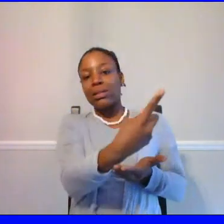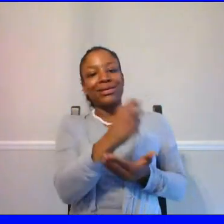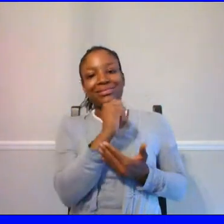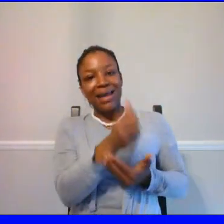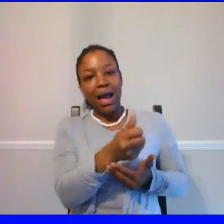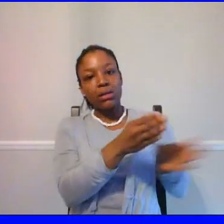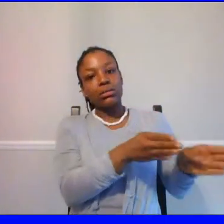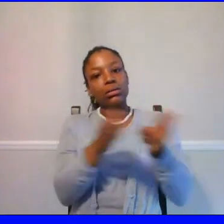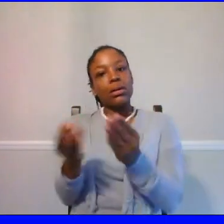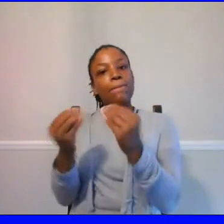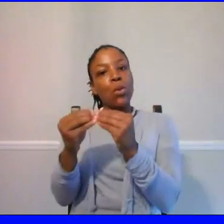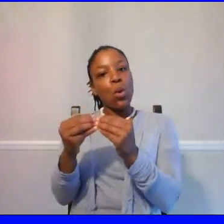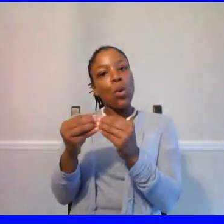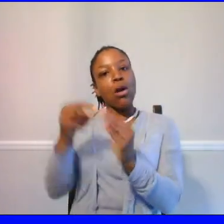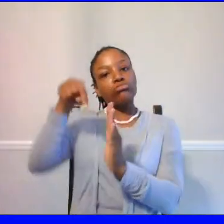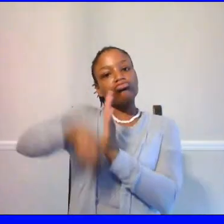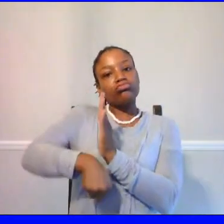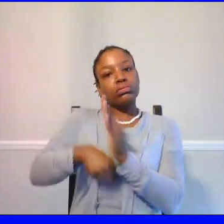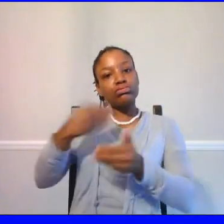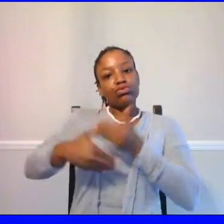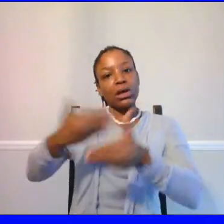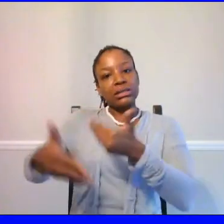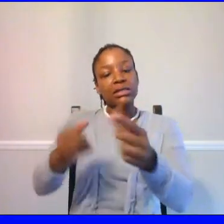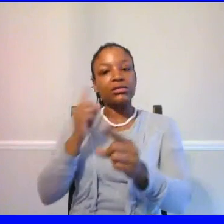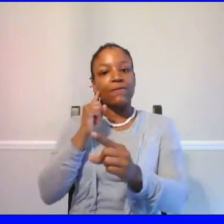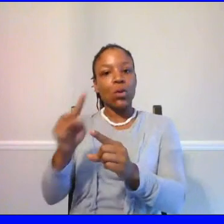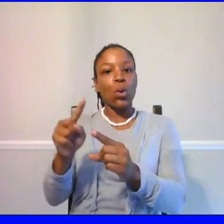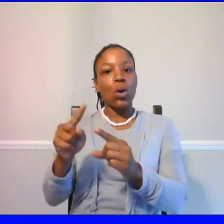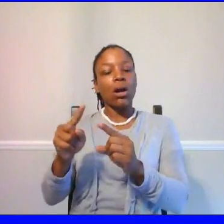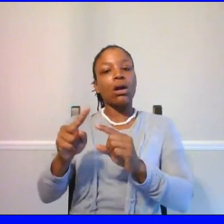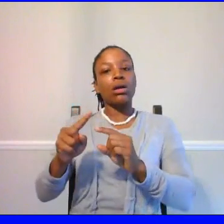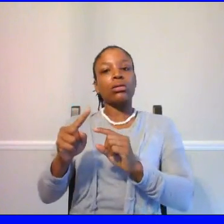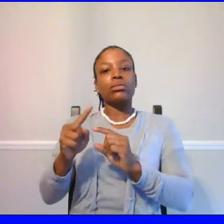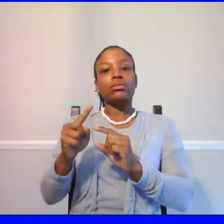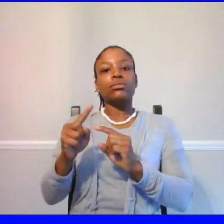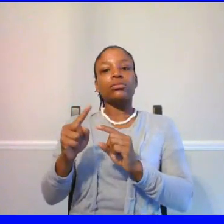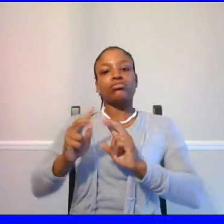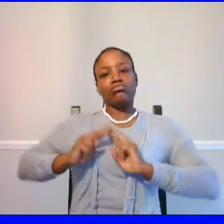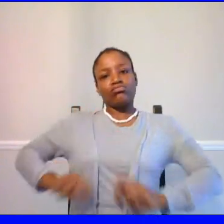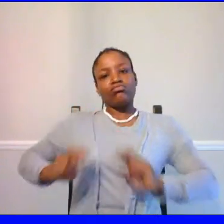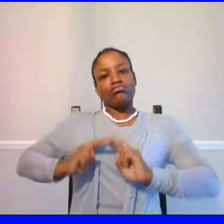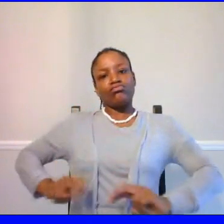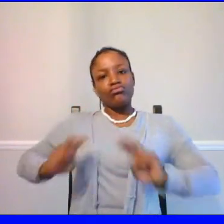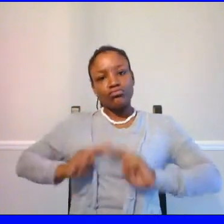It is a process through for self-reflection. It is a